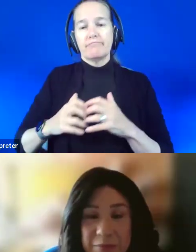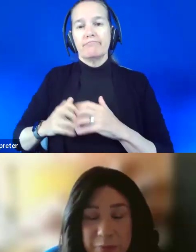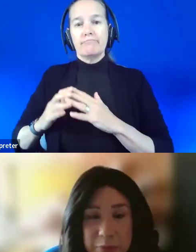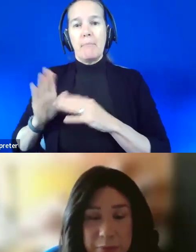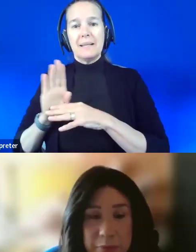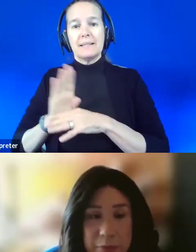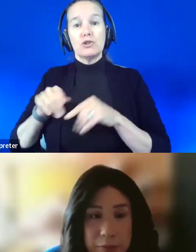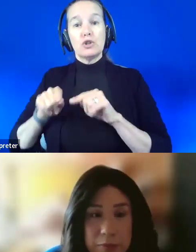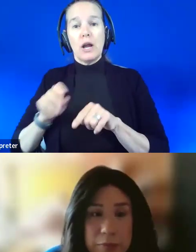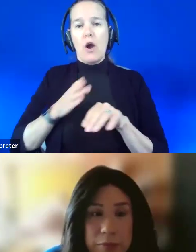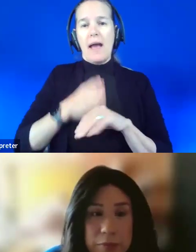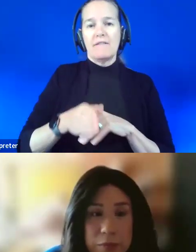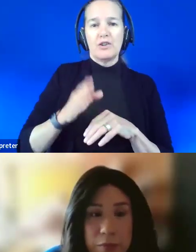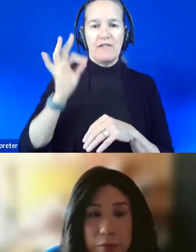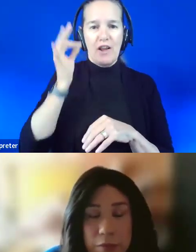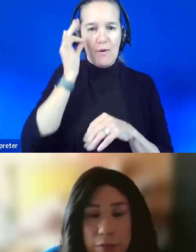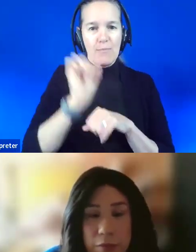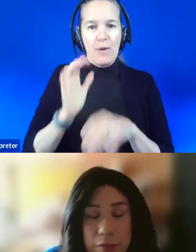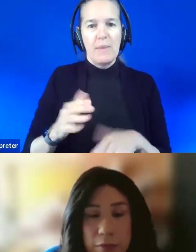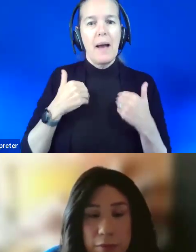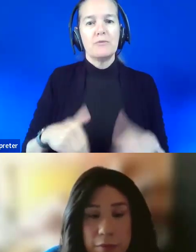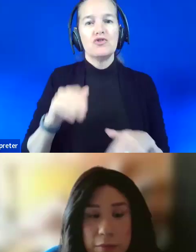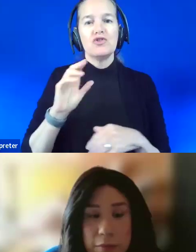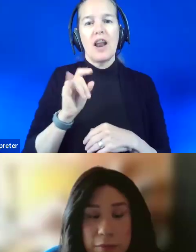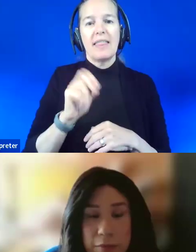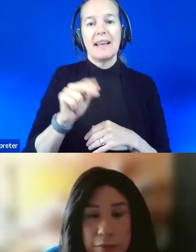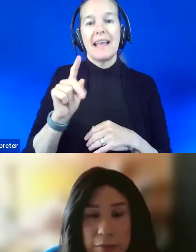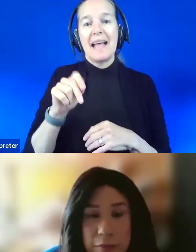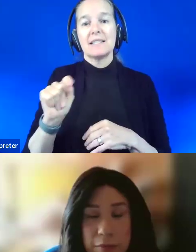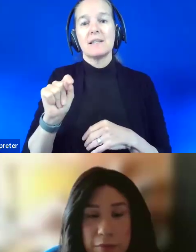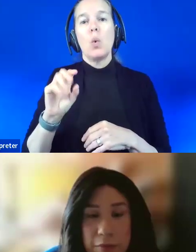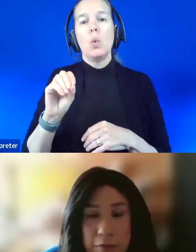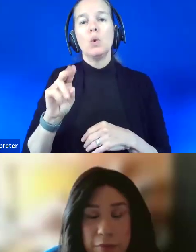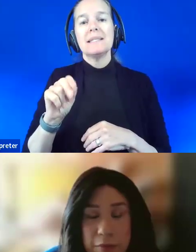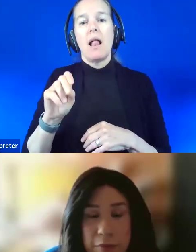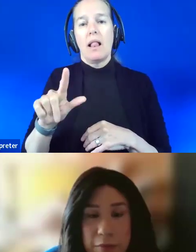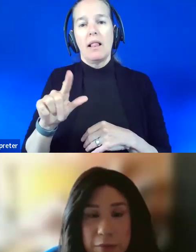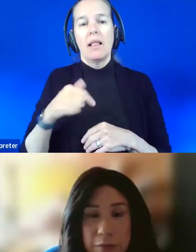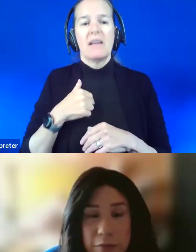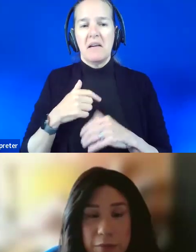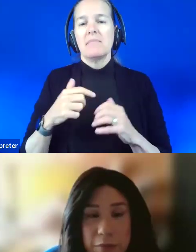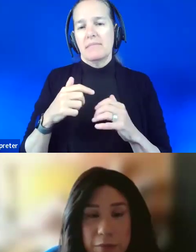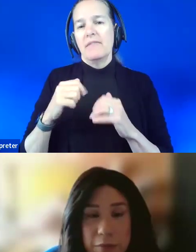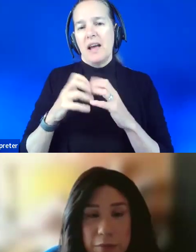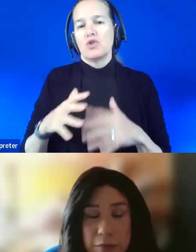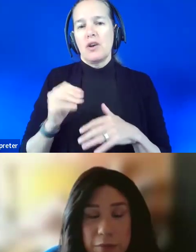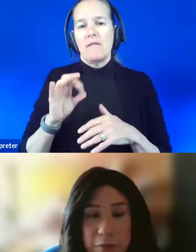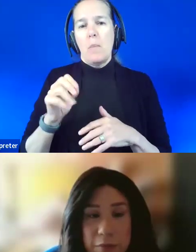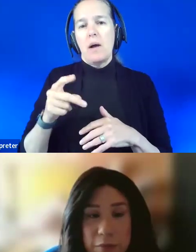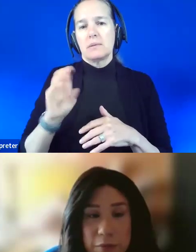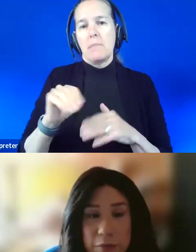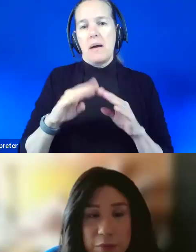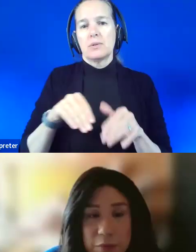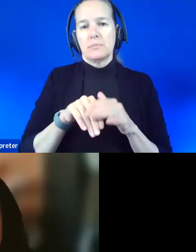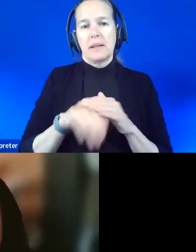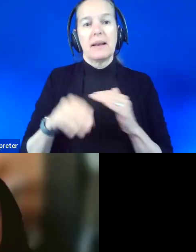After Federal Employment. My name is Jonathan Katz-Ouziel. I am the founder of Opossum House Accessibility. I'm a